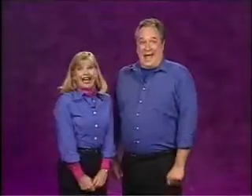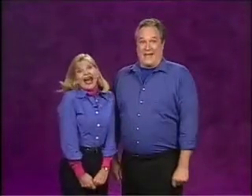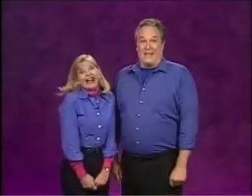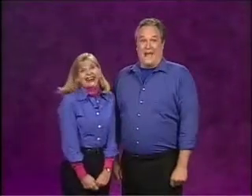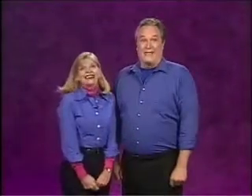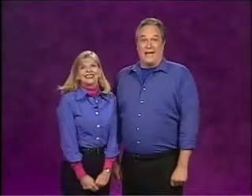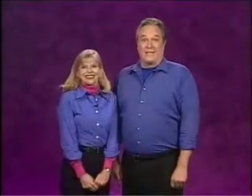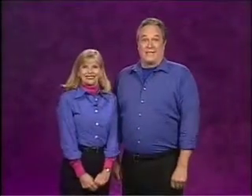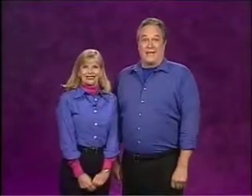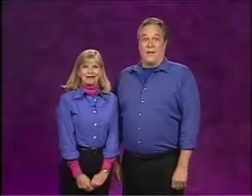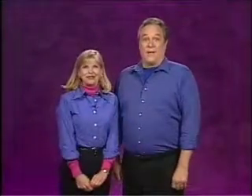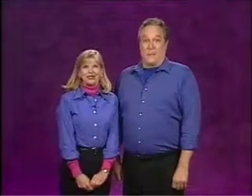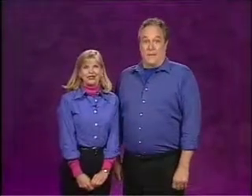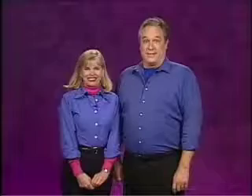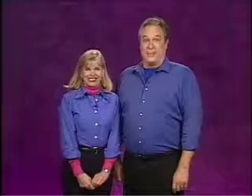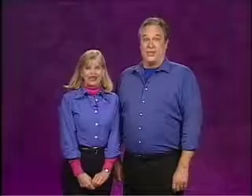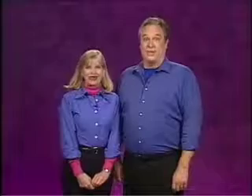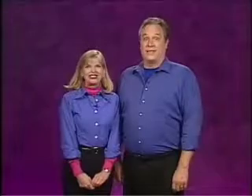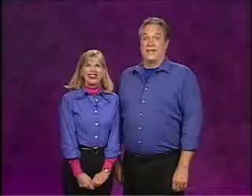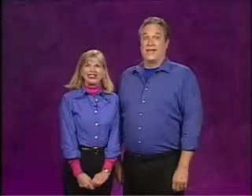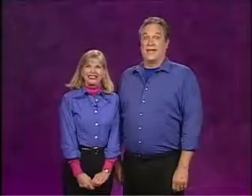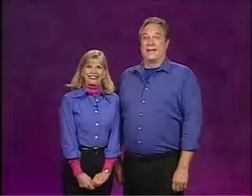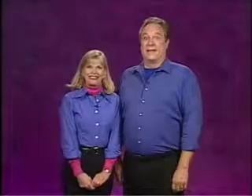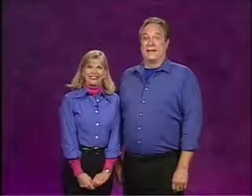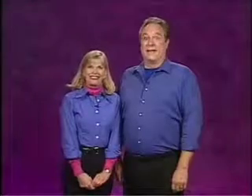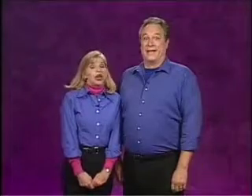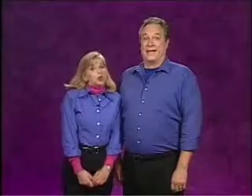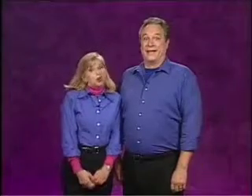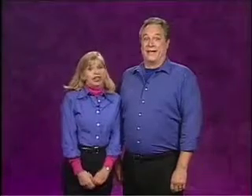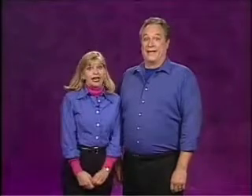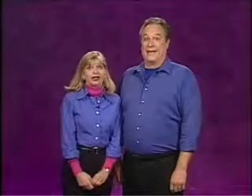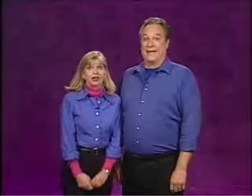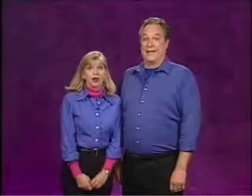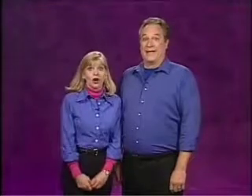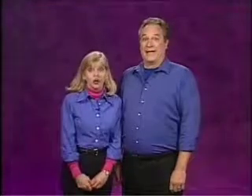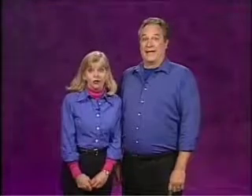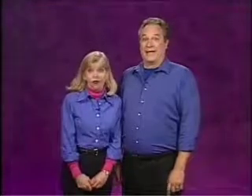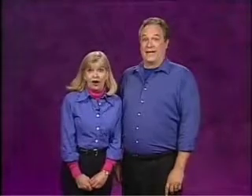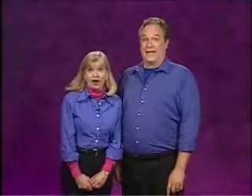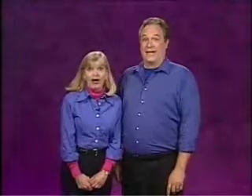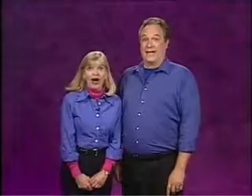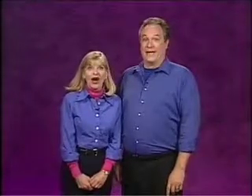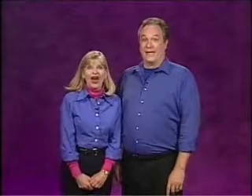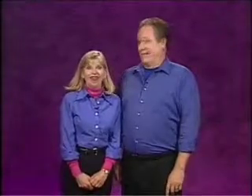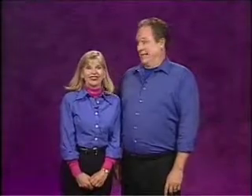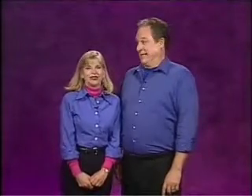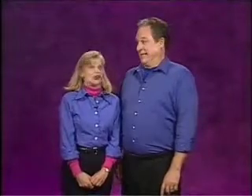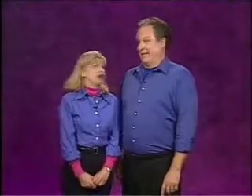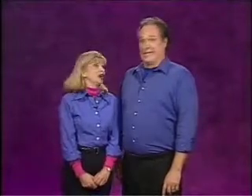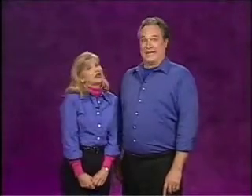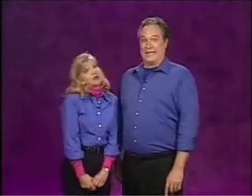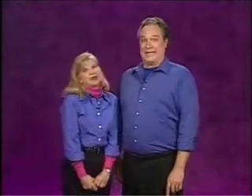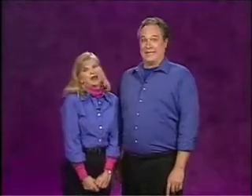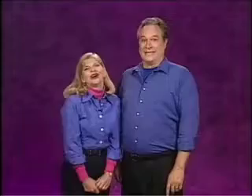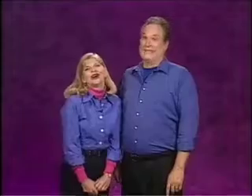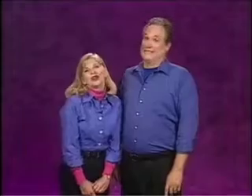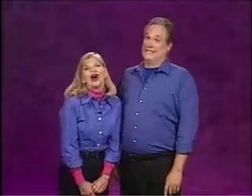And that takes us up to lesson 13. Which I guess is where we finally are and where you've been all